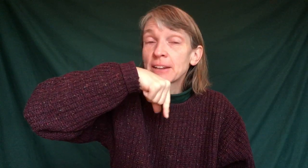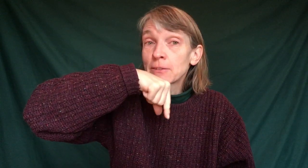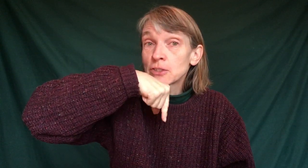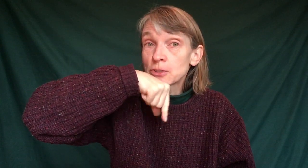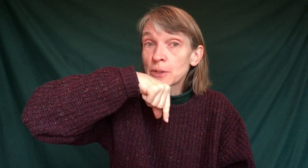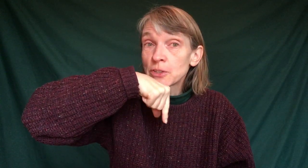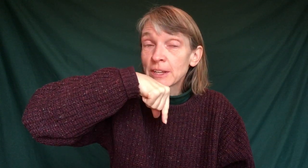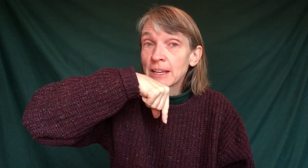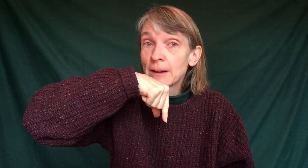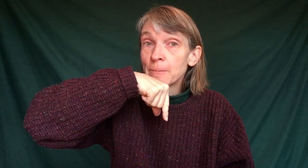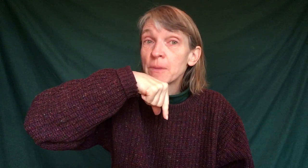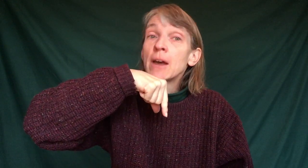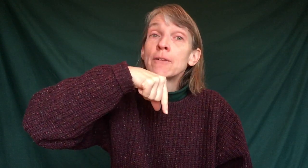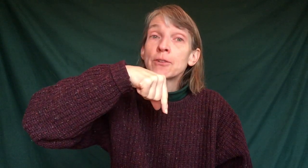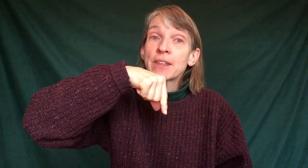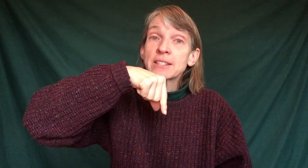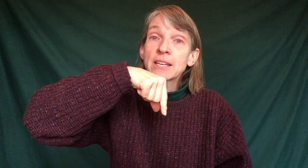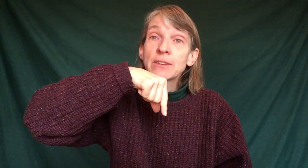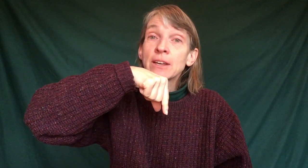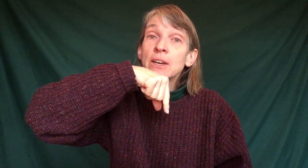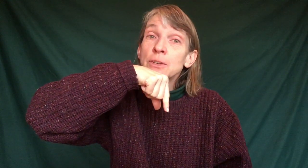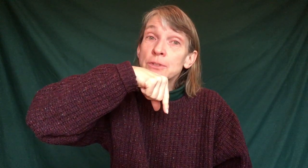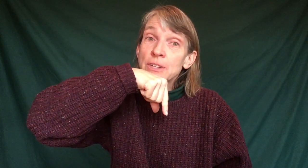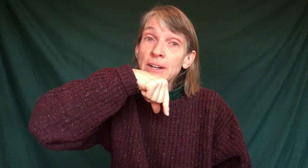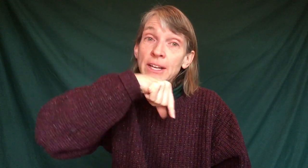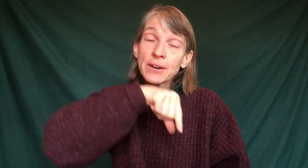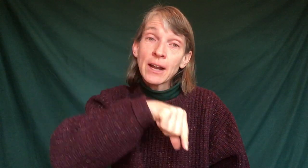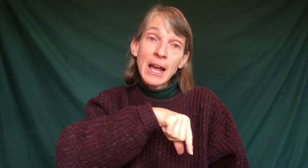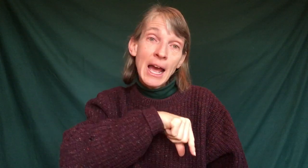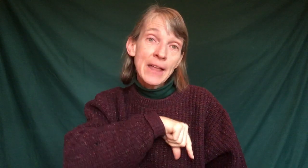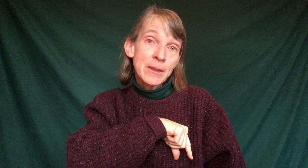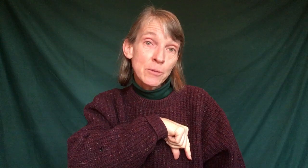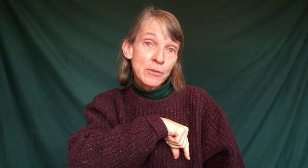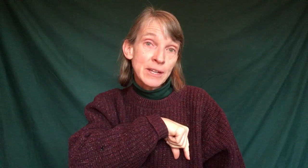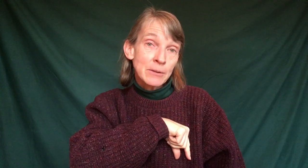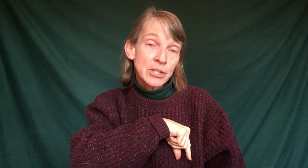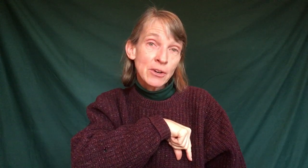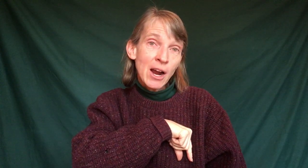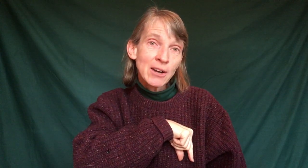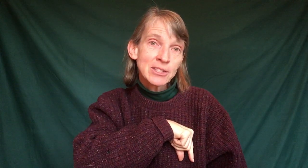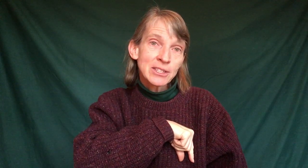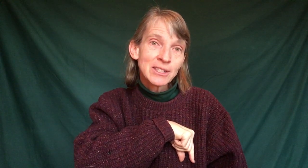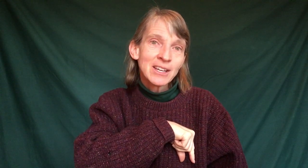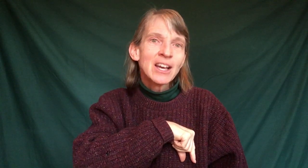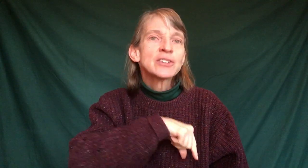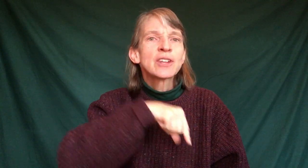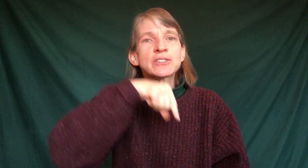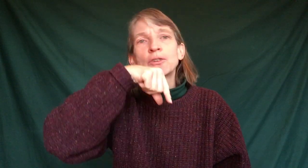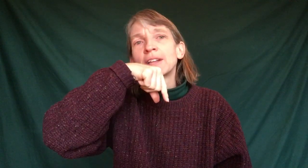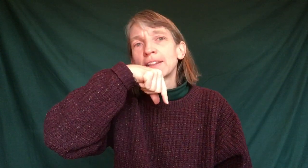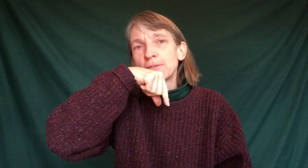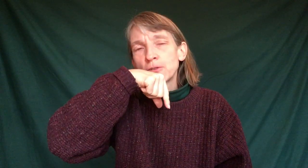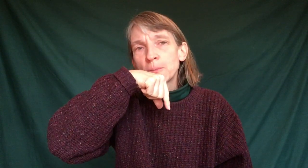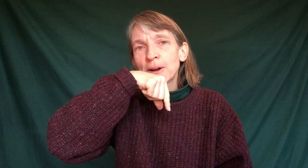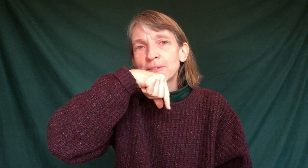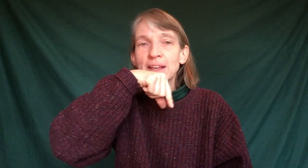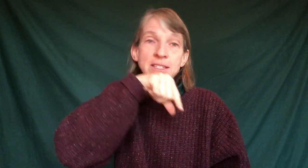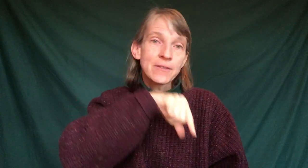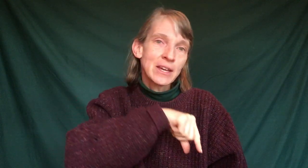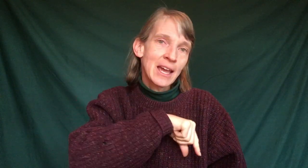you're just doing turkey. For Thanksgiving, you start here and then move it down to your heart. So that's sort of like the food part of Thanksgiving